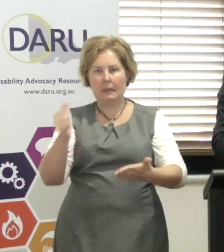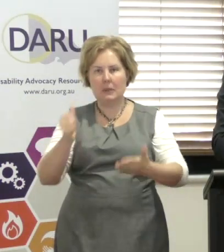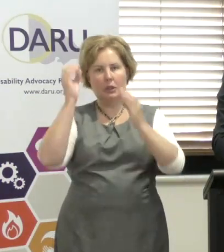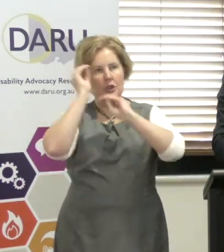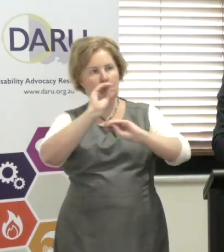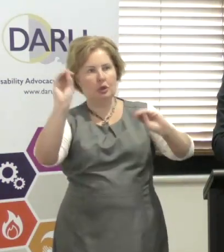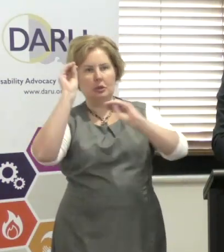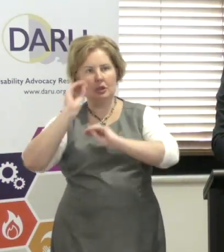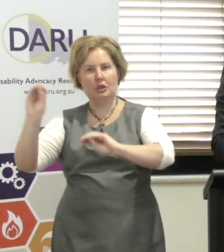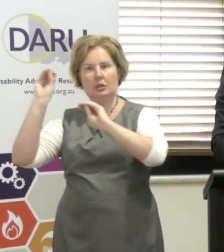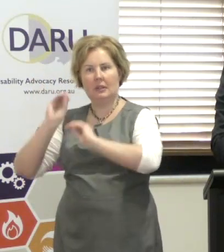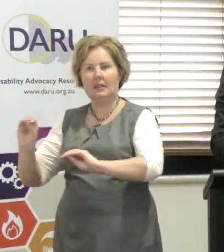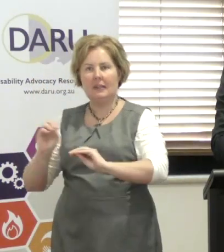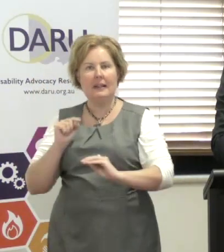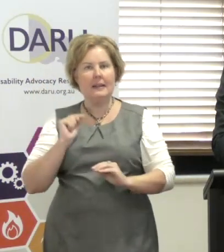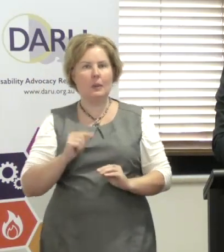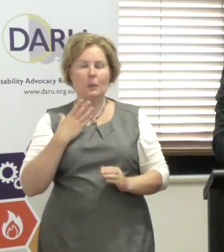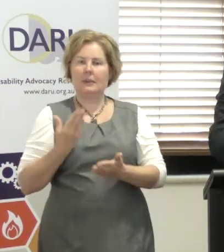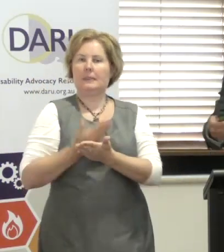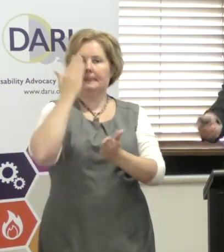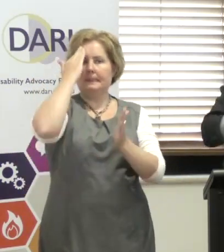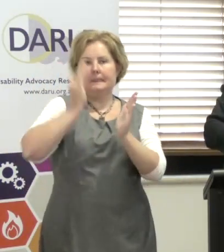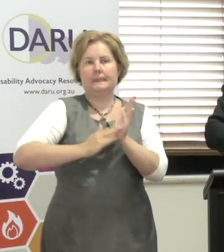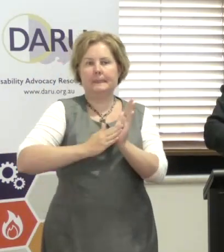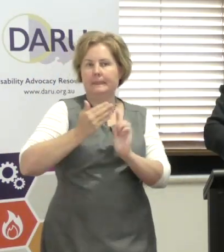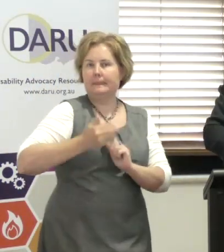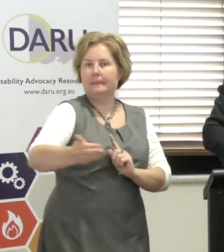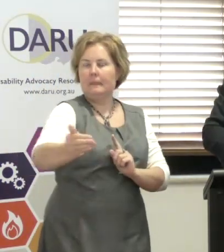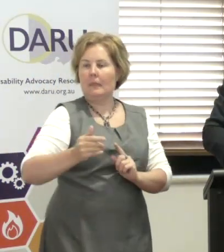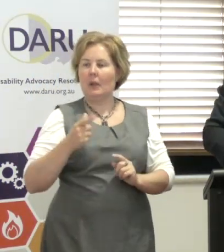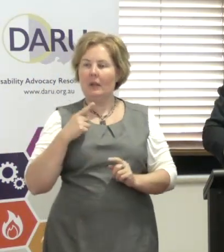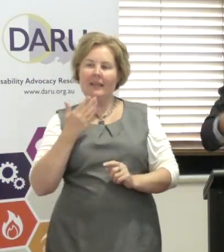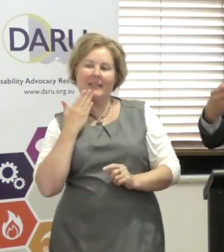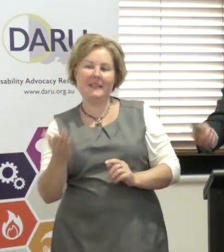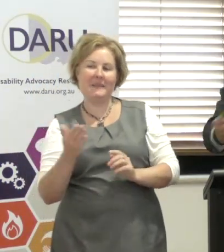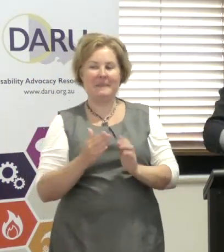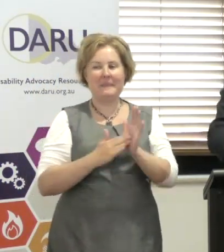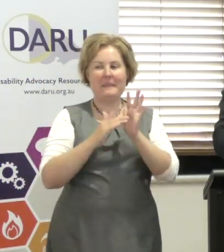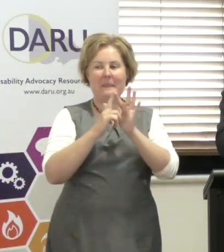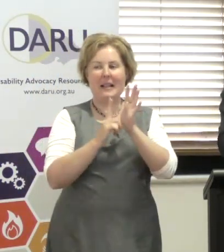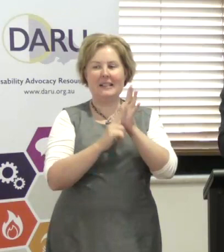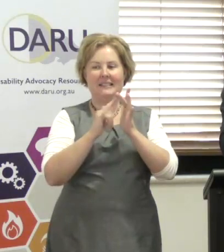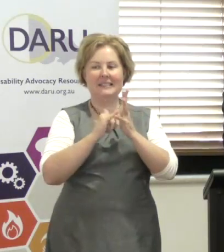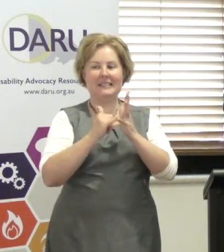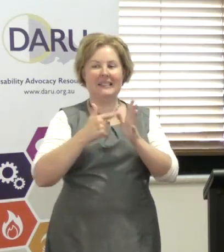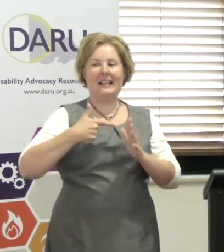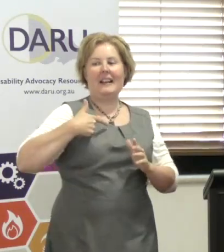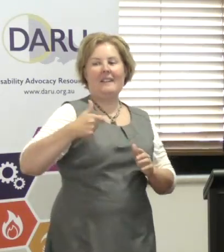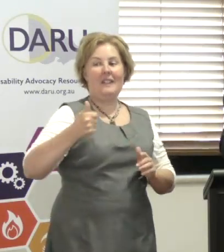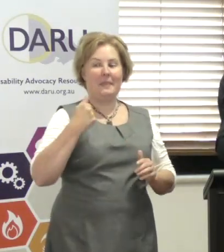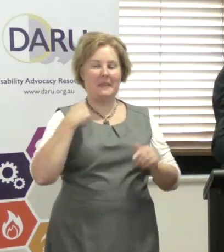legacy that we wanted to do. We wanted people to hear this story, and thank you to Melissa for actually inviting me here today to share it.